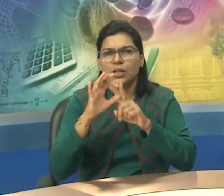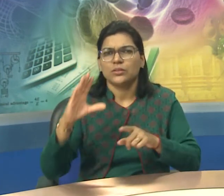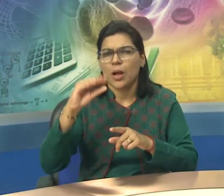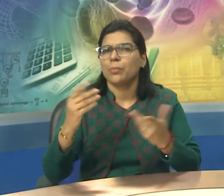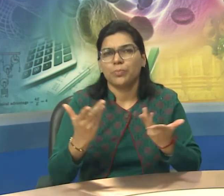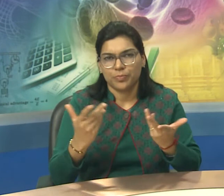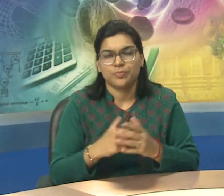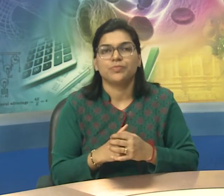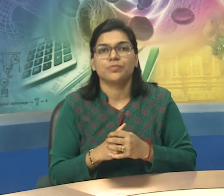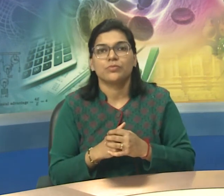minimum risk.